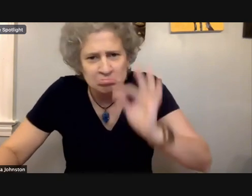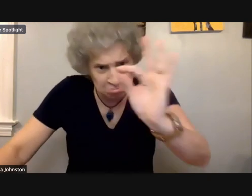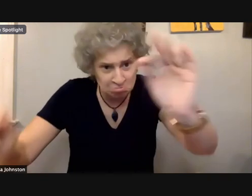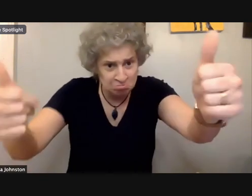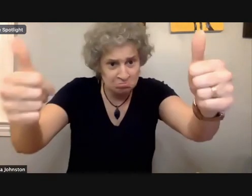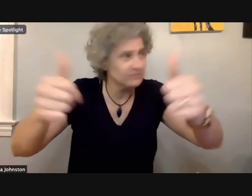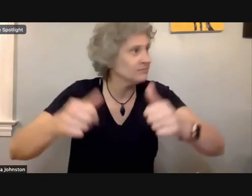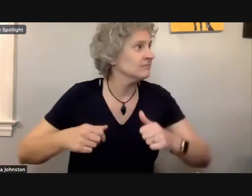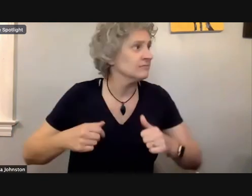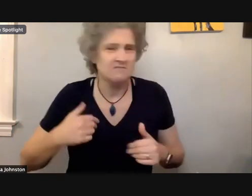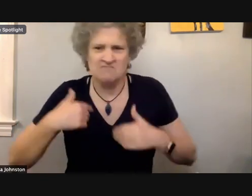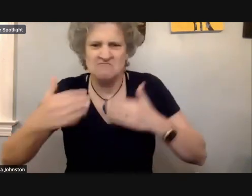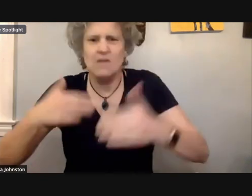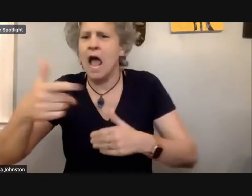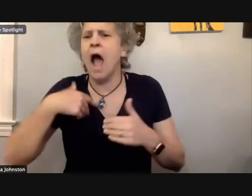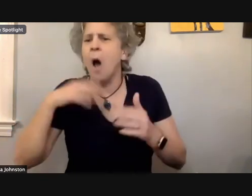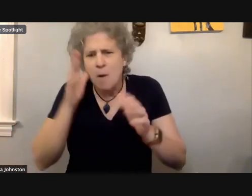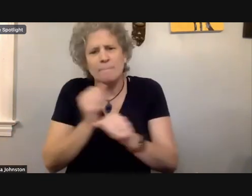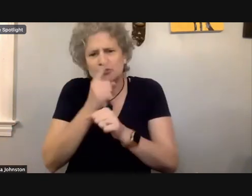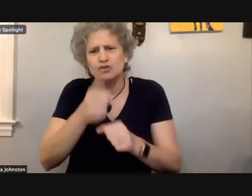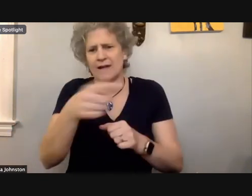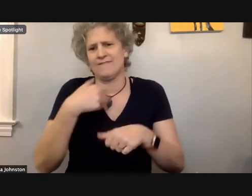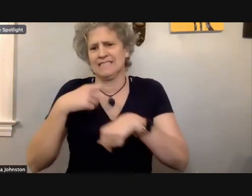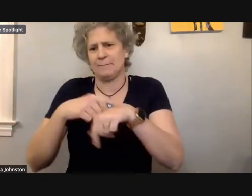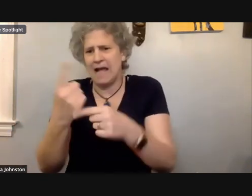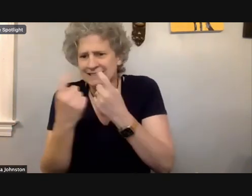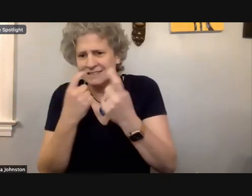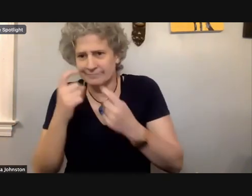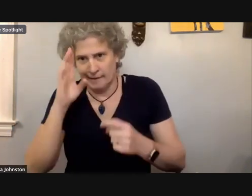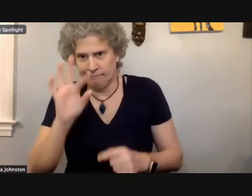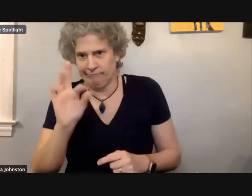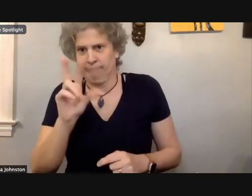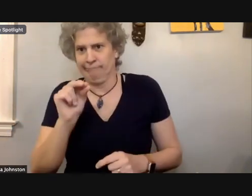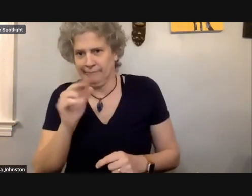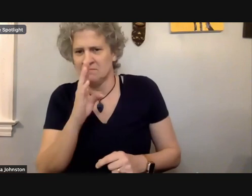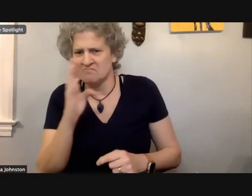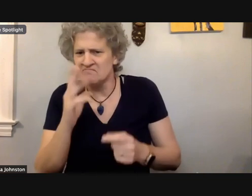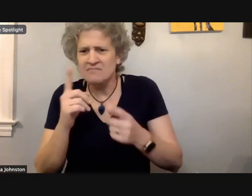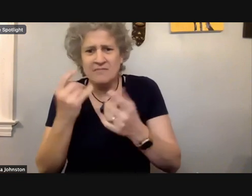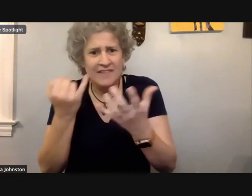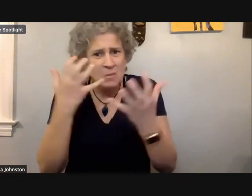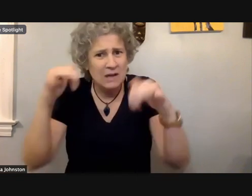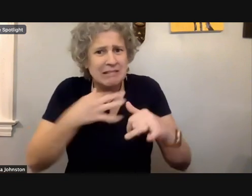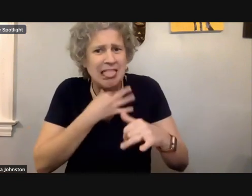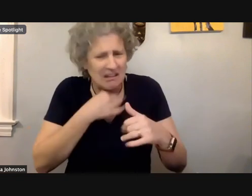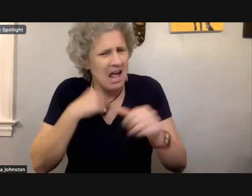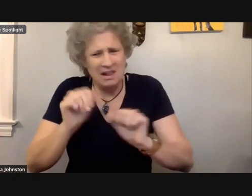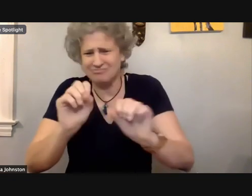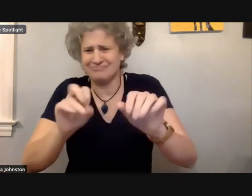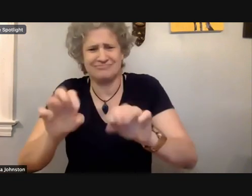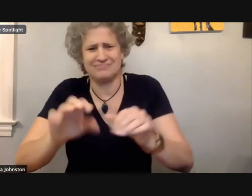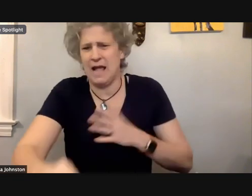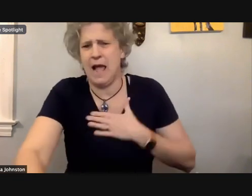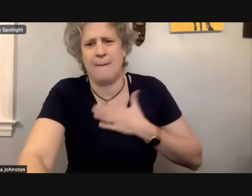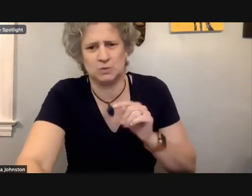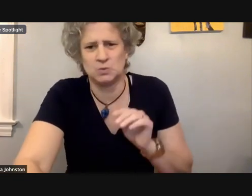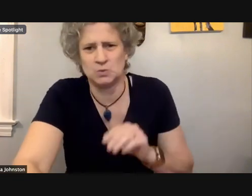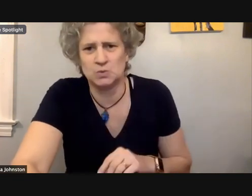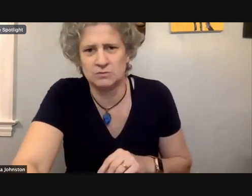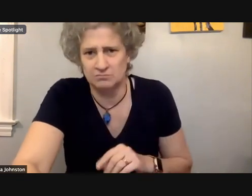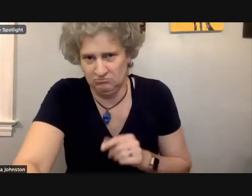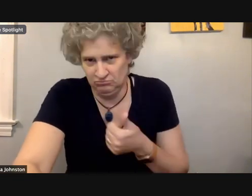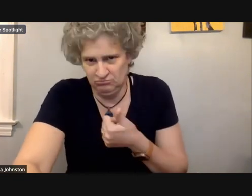and the direction that the movement goes is different. Okay. So I do want to be cognizant of making sure that there's enough time at the